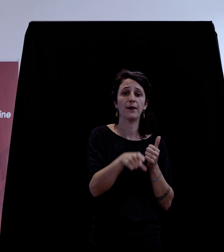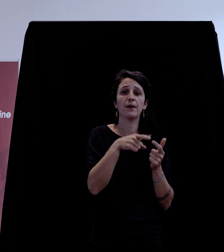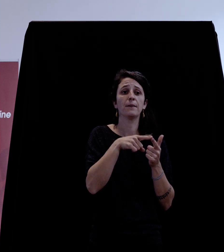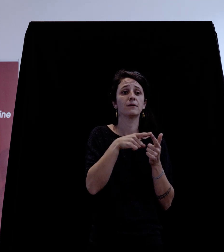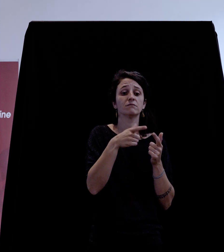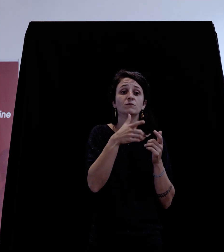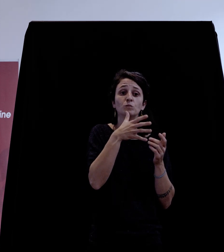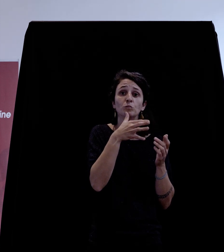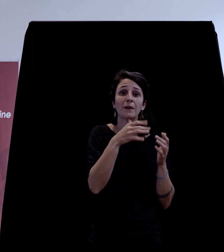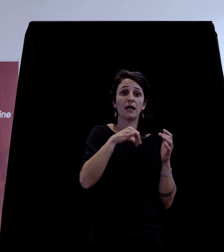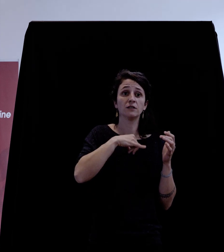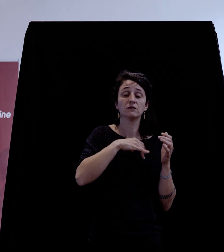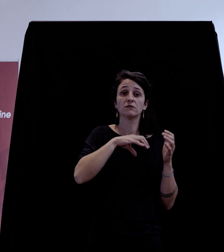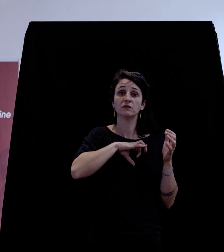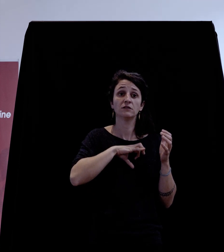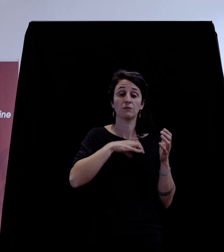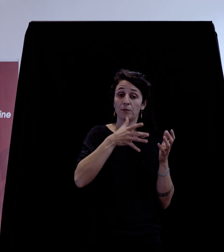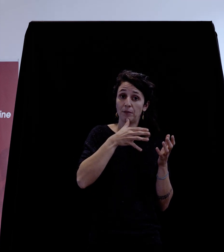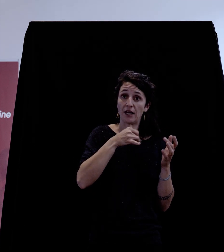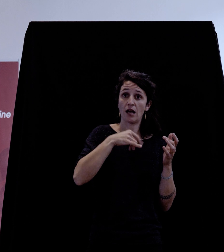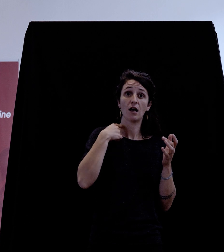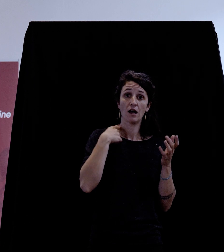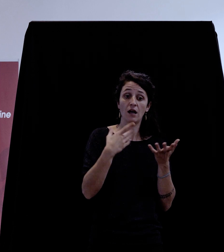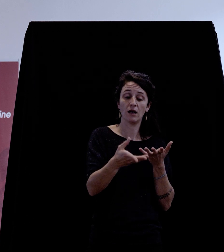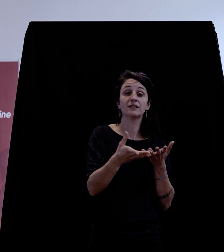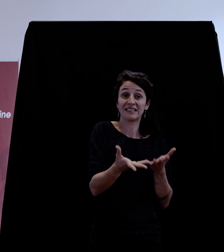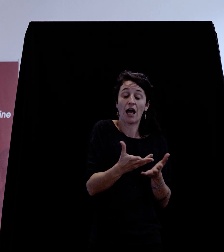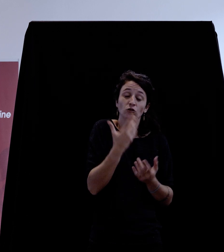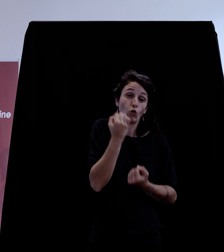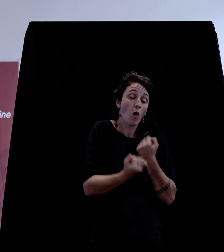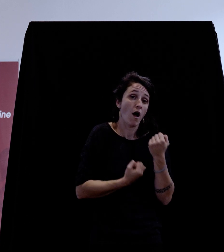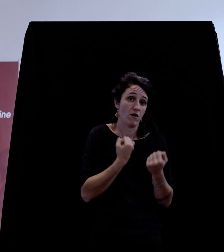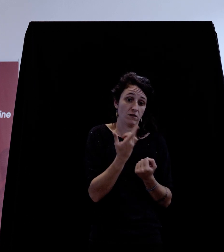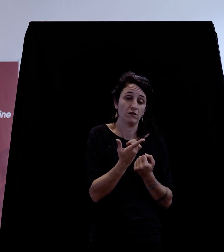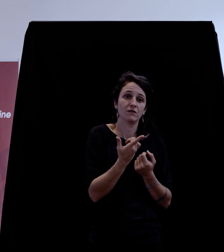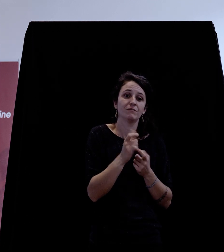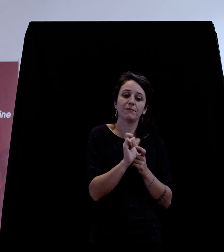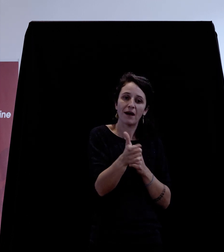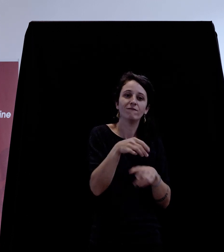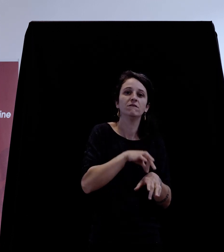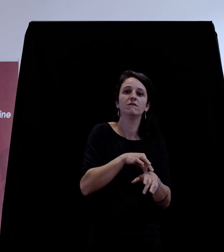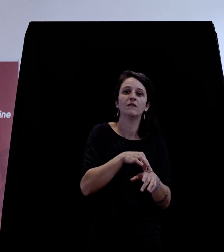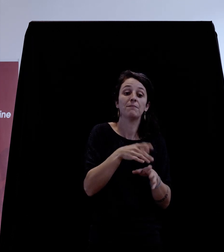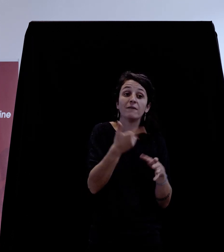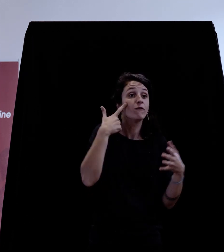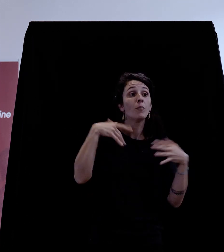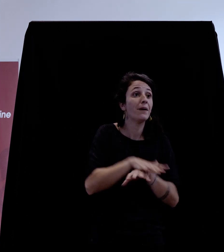that's really, really painful. And yet it's kind of those hidden things. You look at an ear looks fine. Look at the nose looks fine. Don't